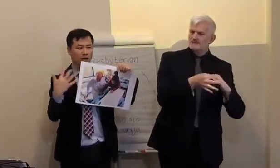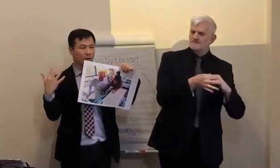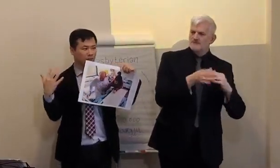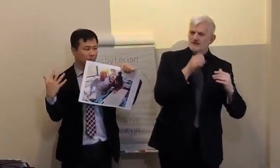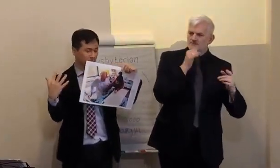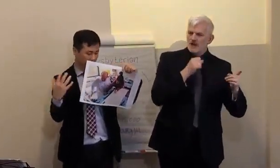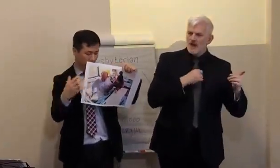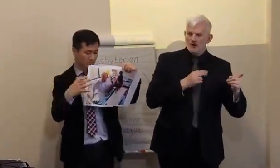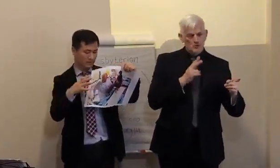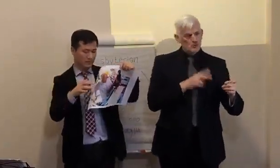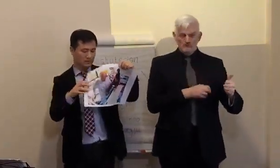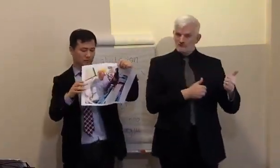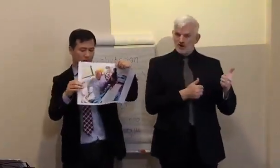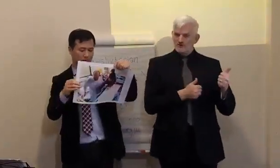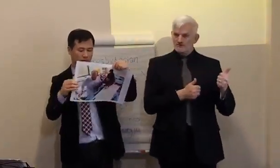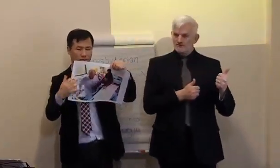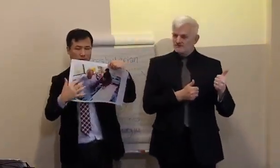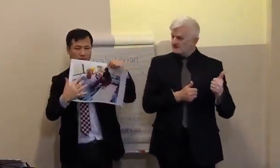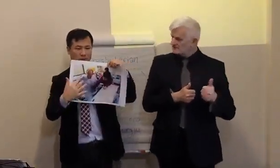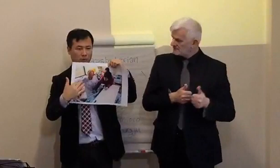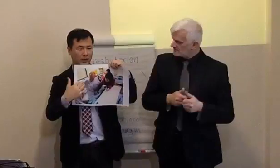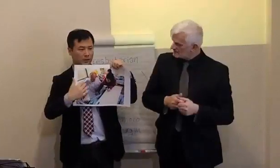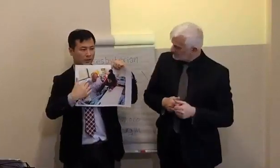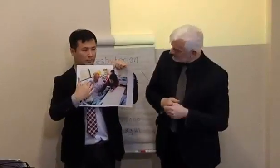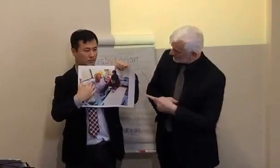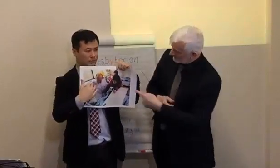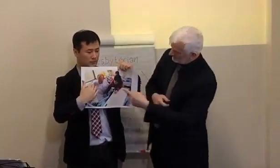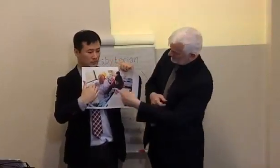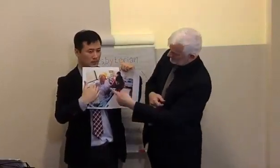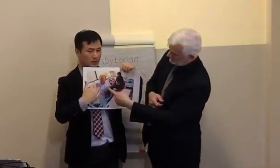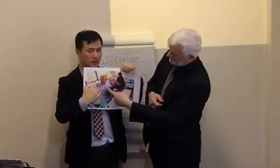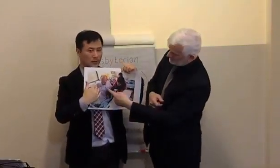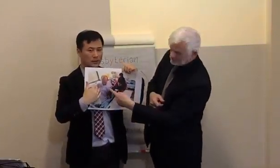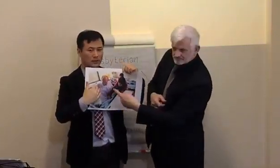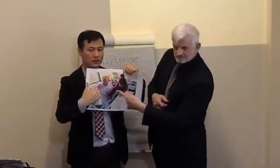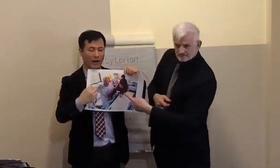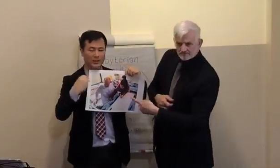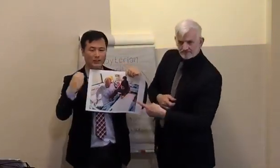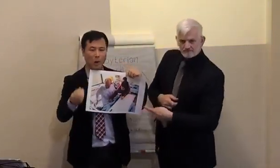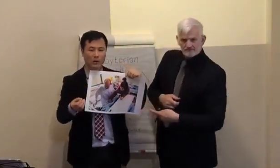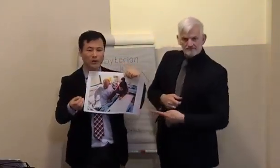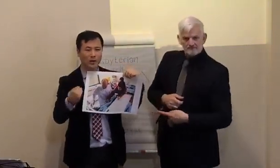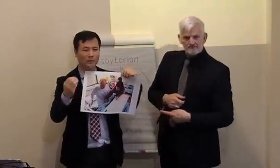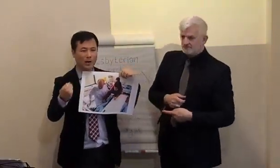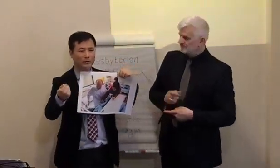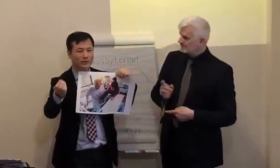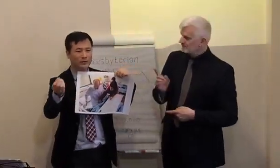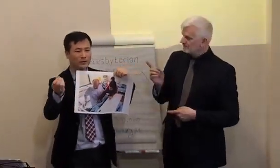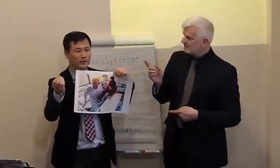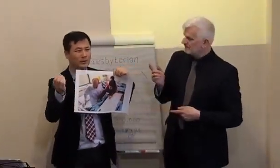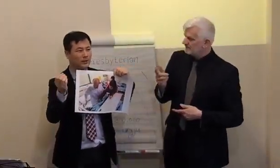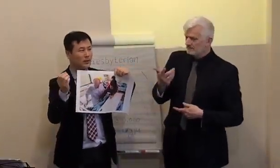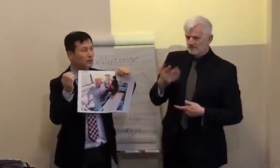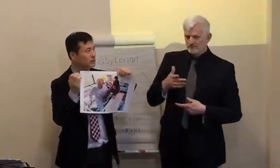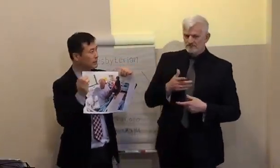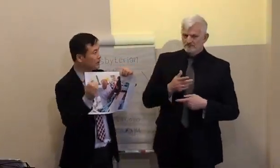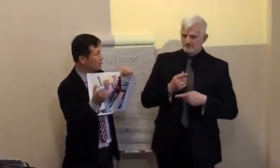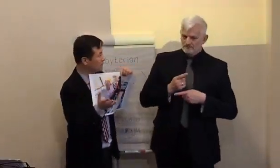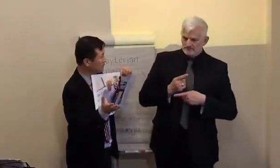okay. He was well enough. So I spoke about prodigal son.